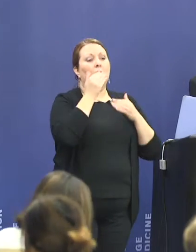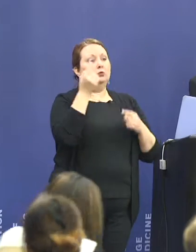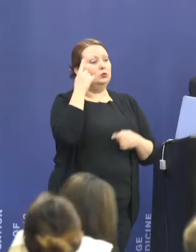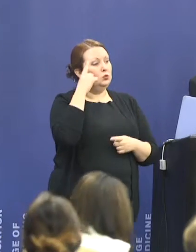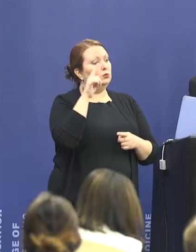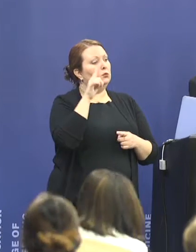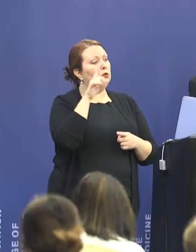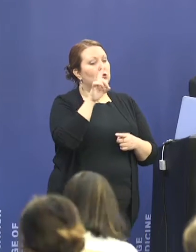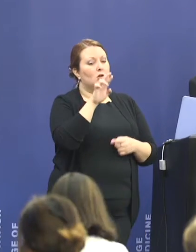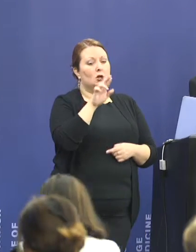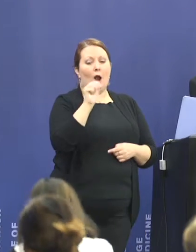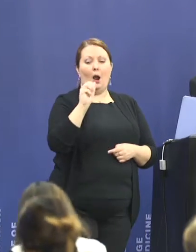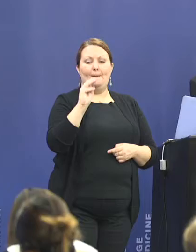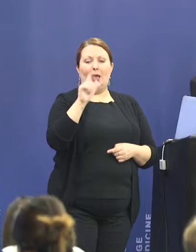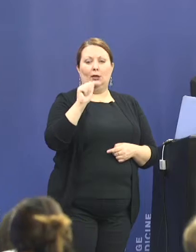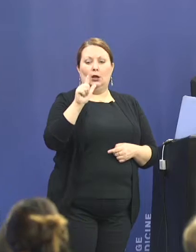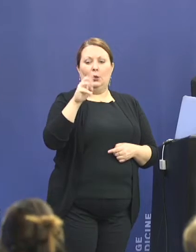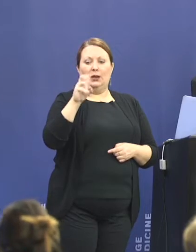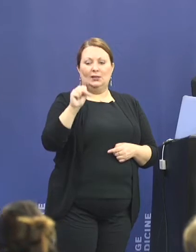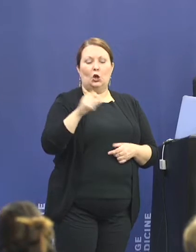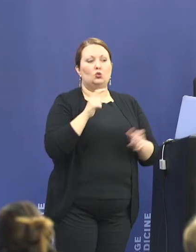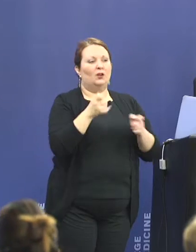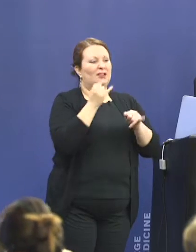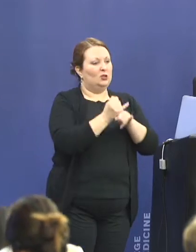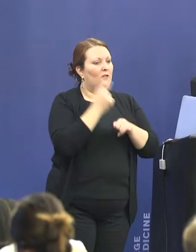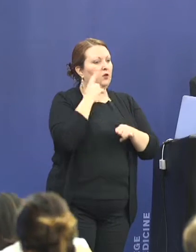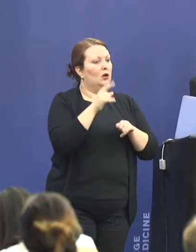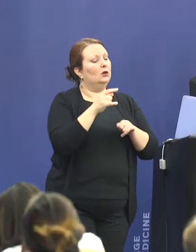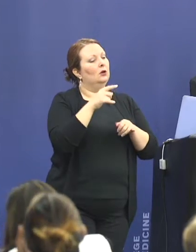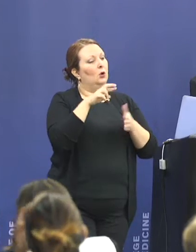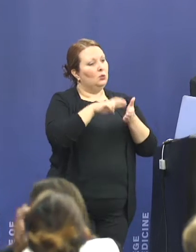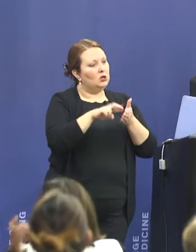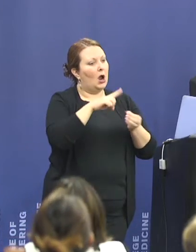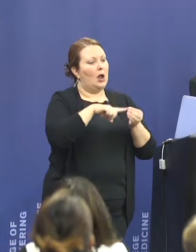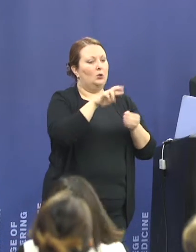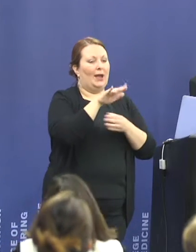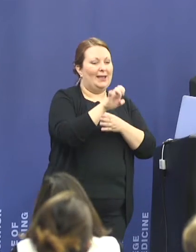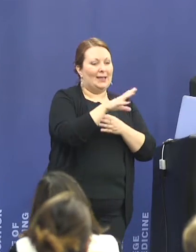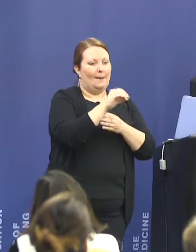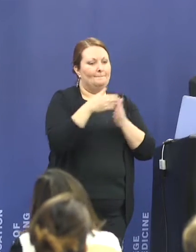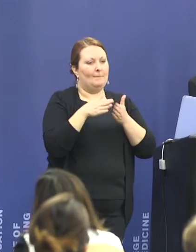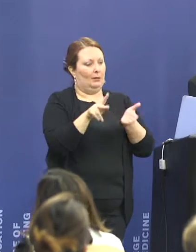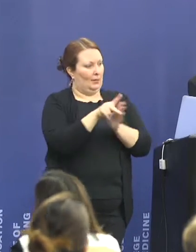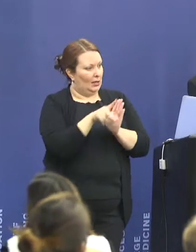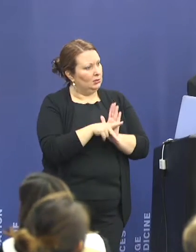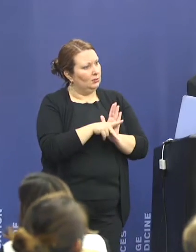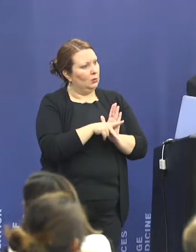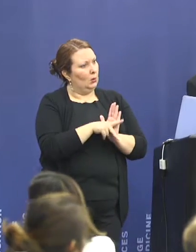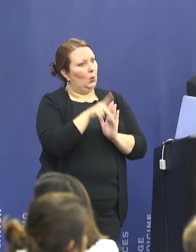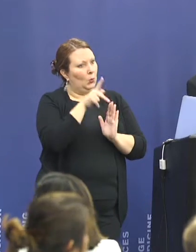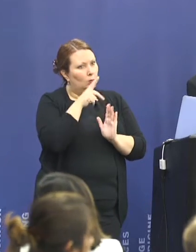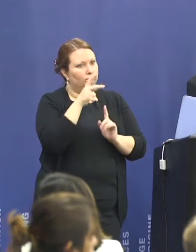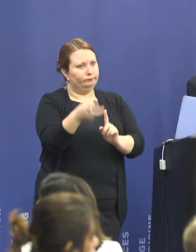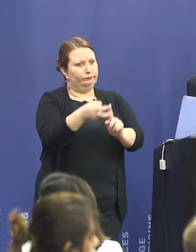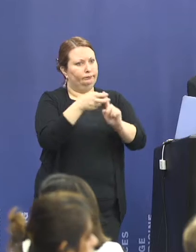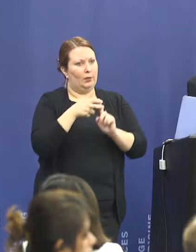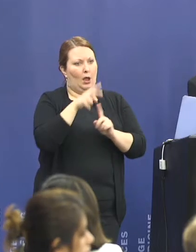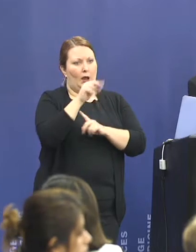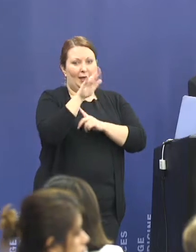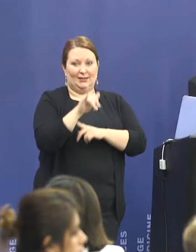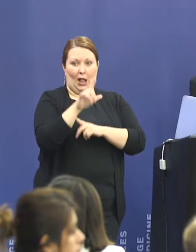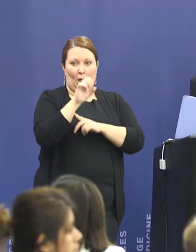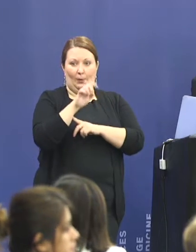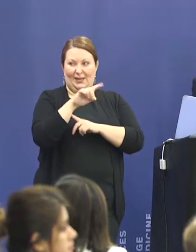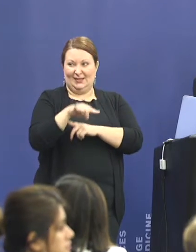thanks to Dr. Amanda Lewis, director of the Institute for Research on Race and Public Policy, who is actually responsible for bringing Nancy Lopez